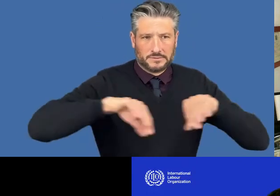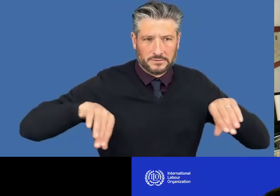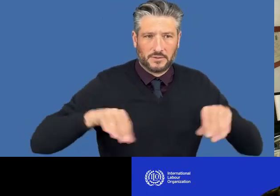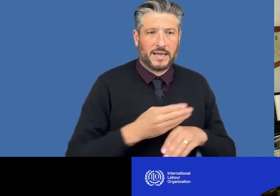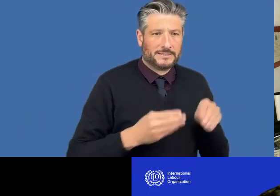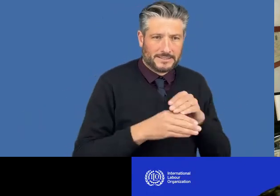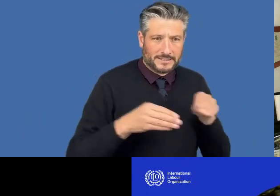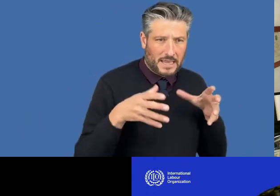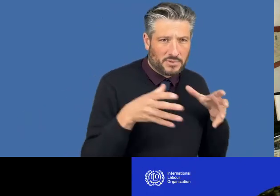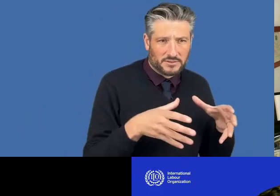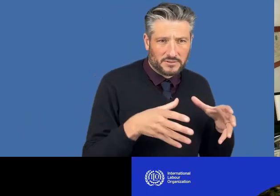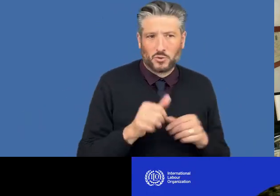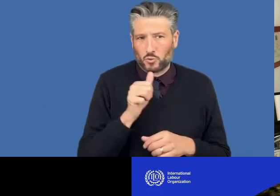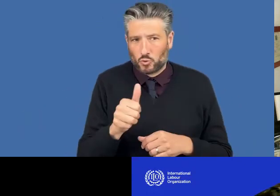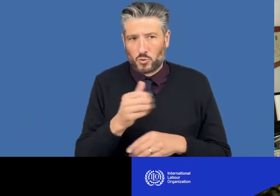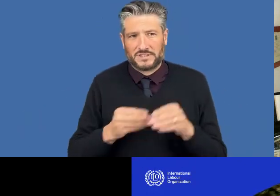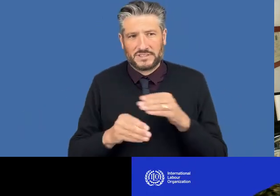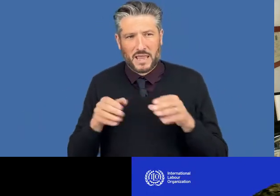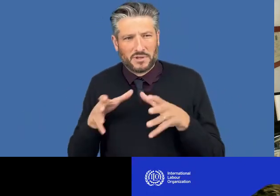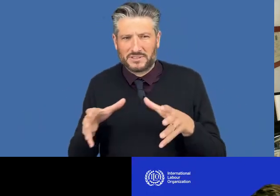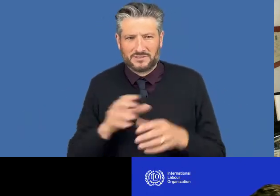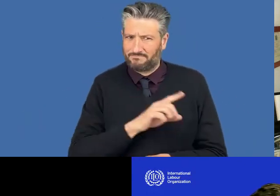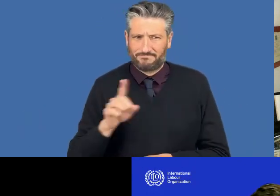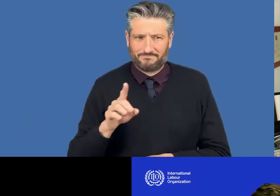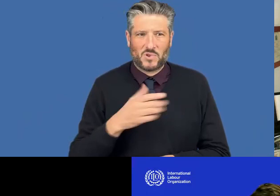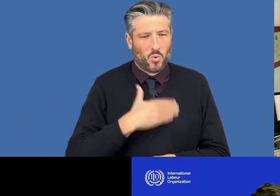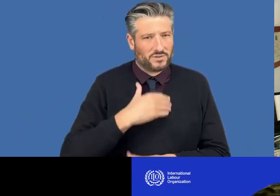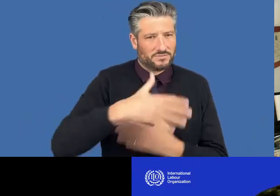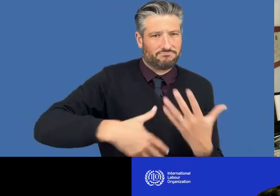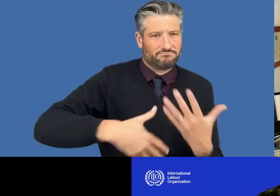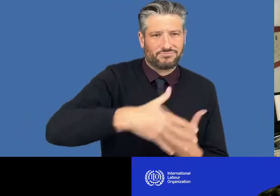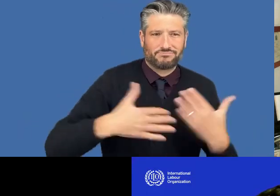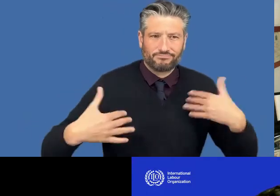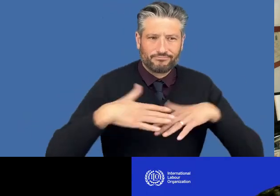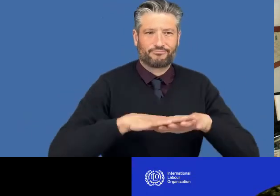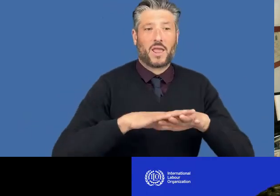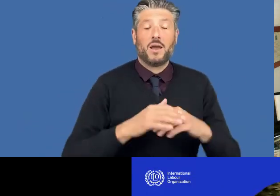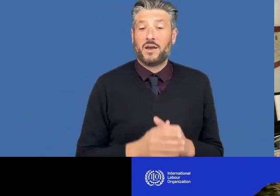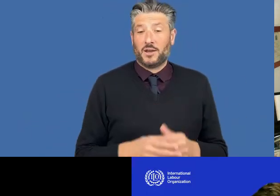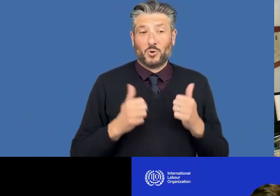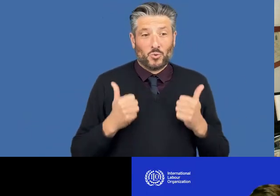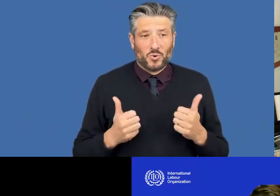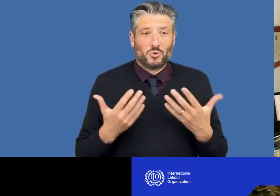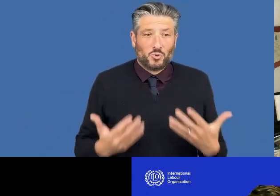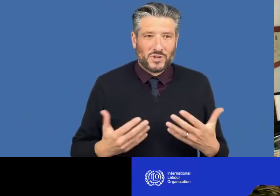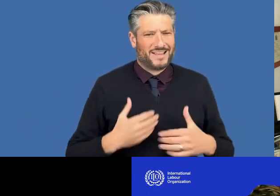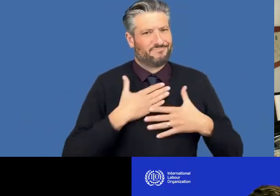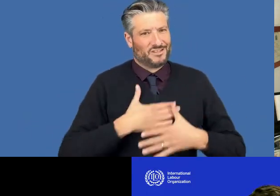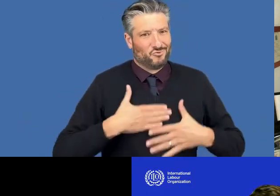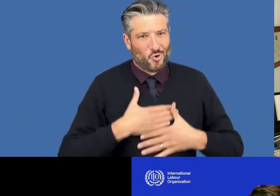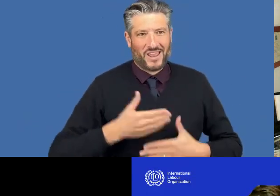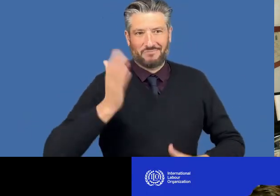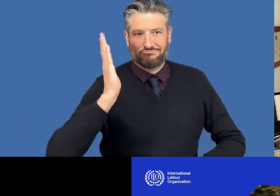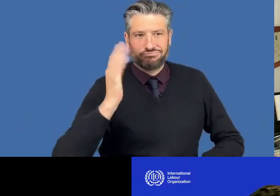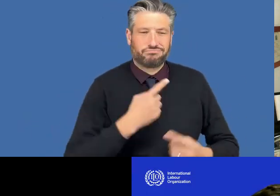an end of this session, 90 minutes of rich discussion. I hope you all enjoyed it. I definitely did. And I think we could listen to the panelists